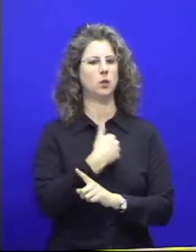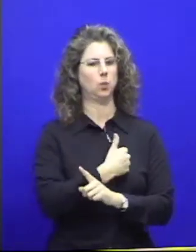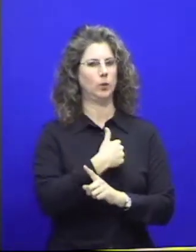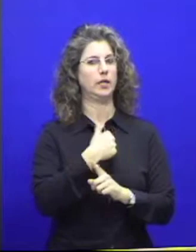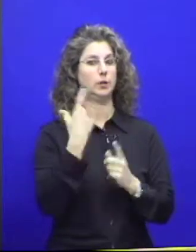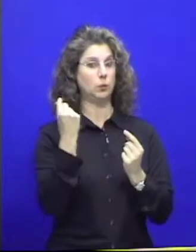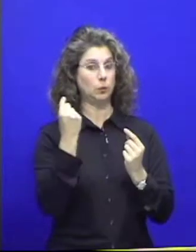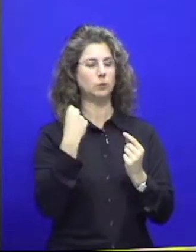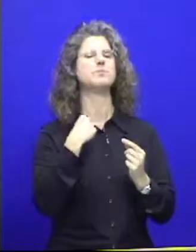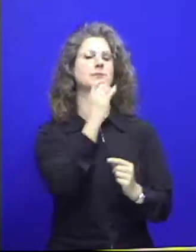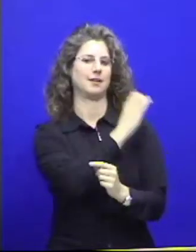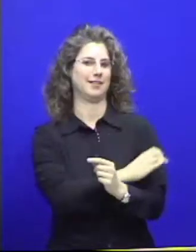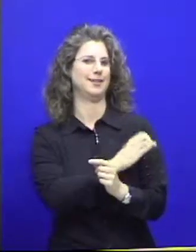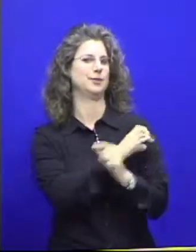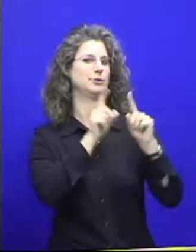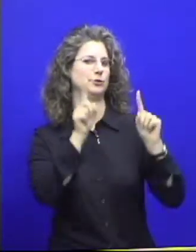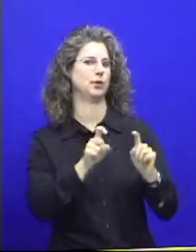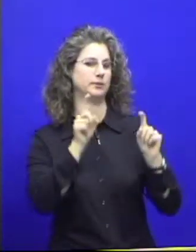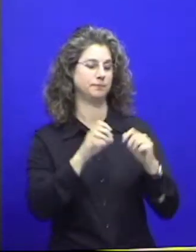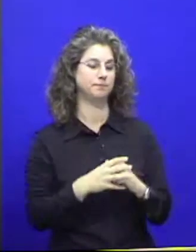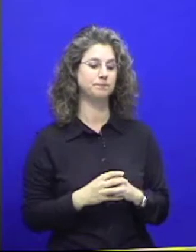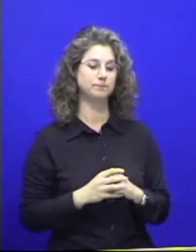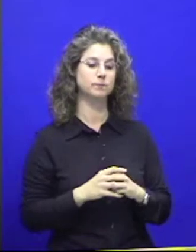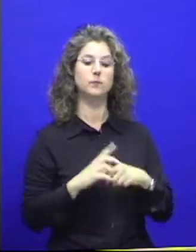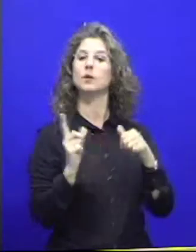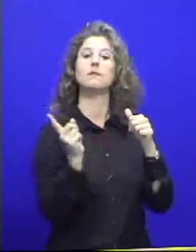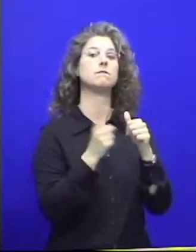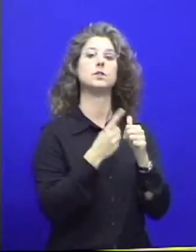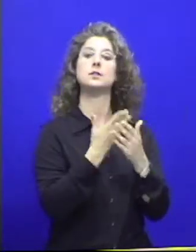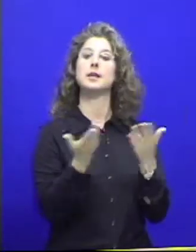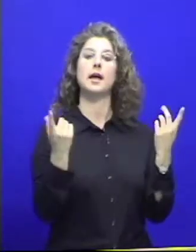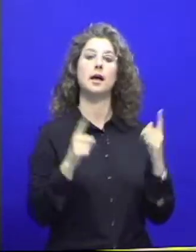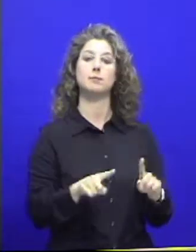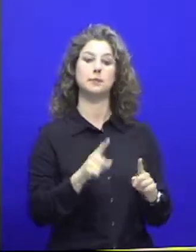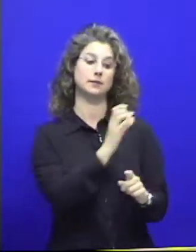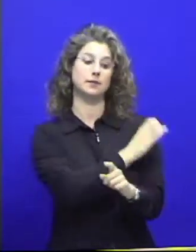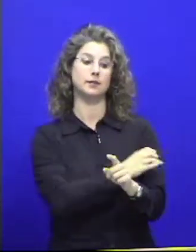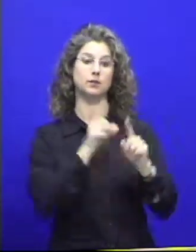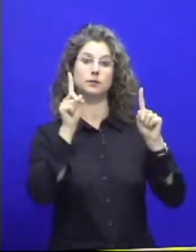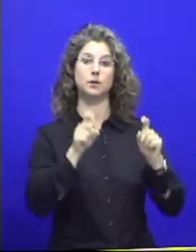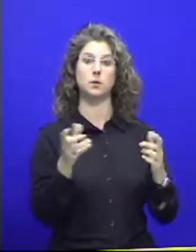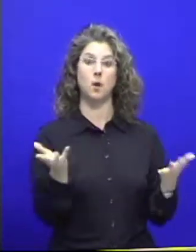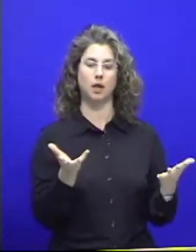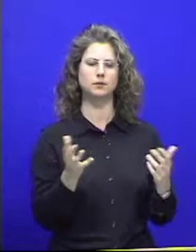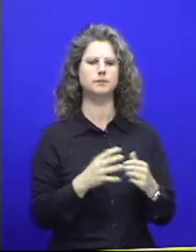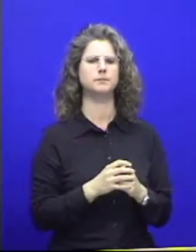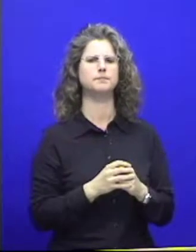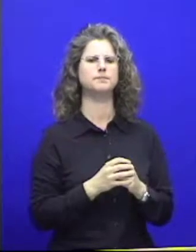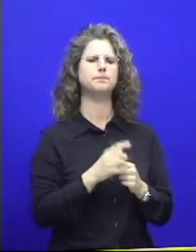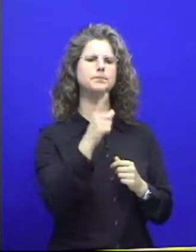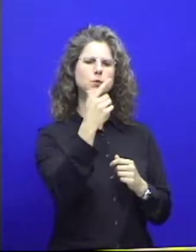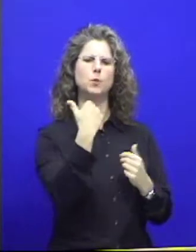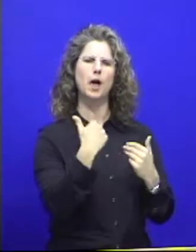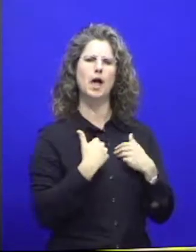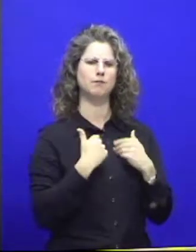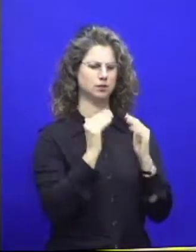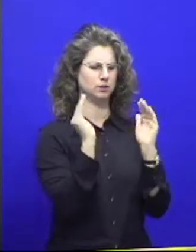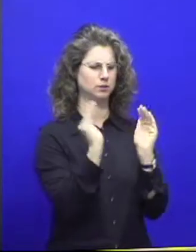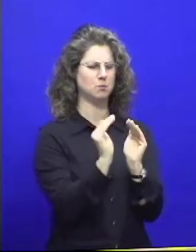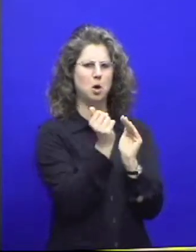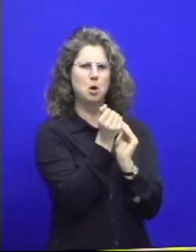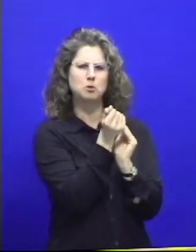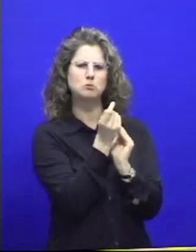clinical trials. The first thing that happens with a clinical trial is you get a very small group of